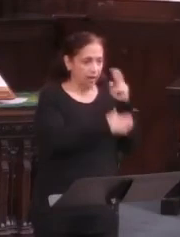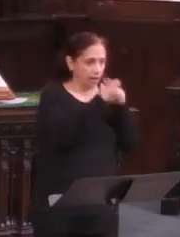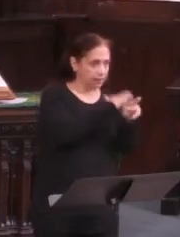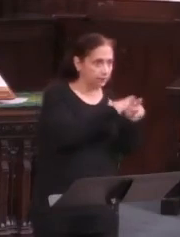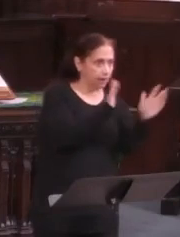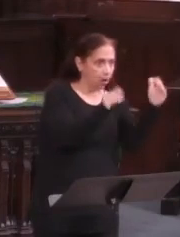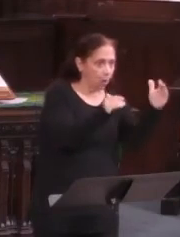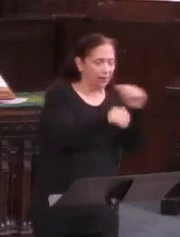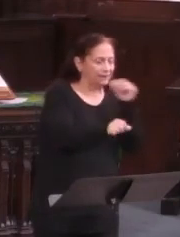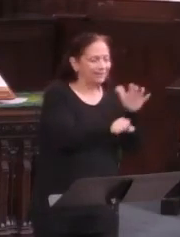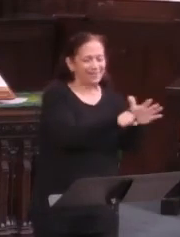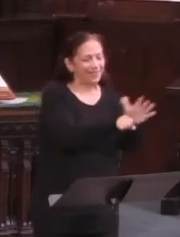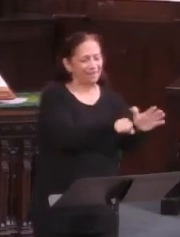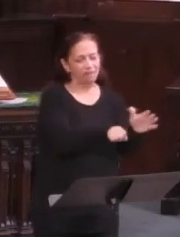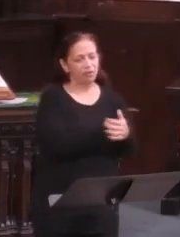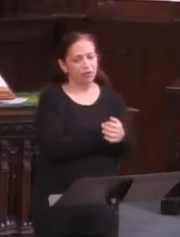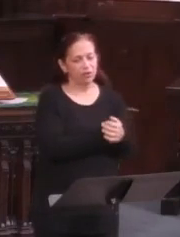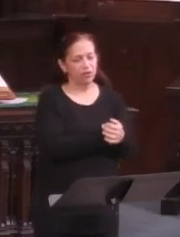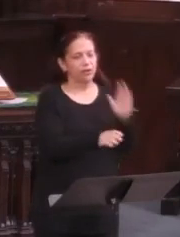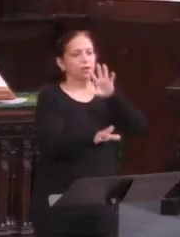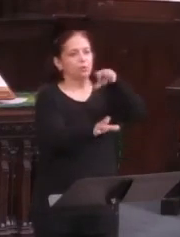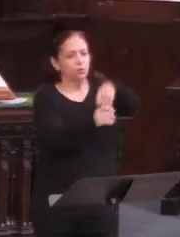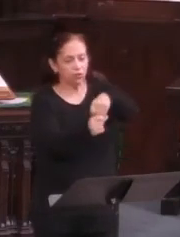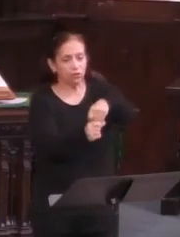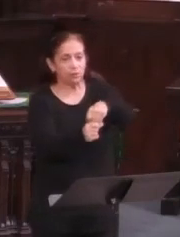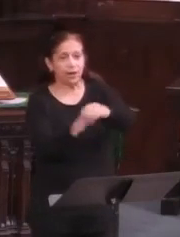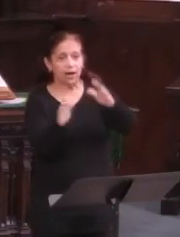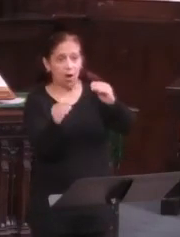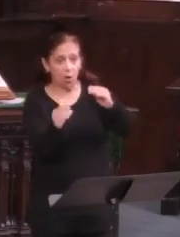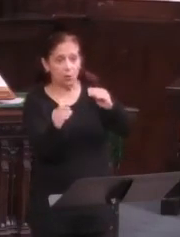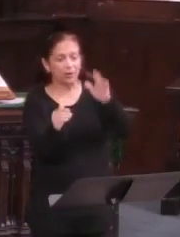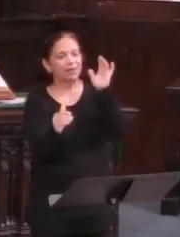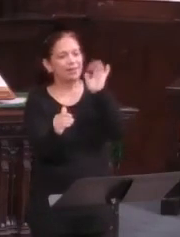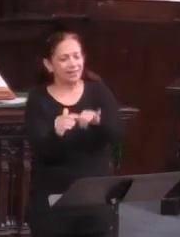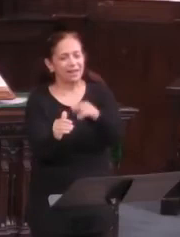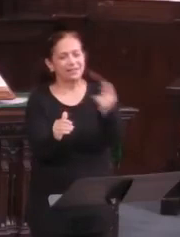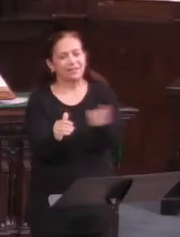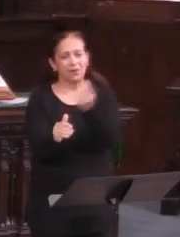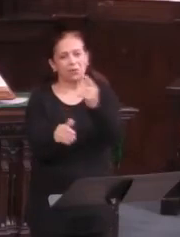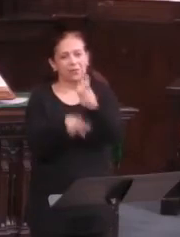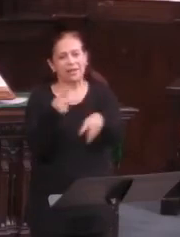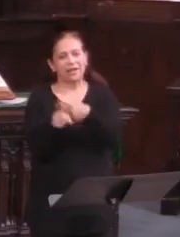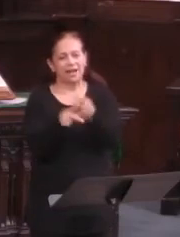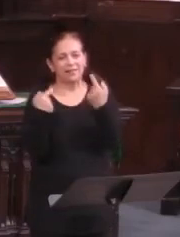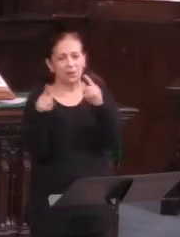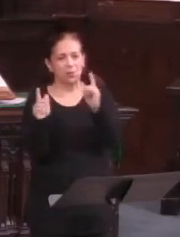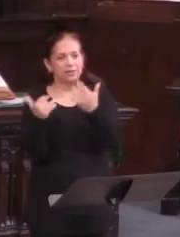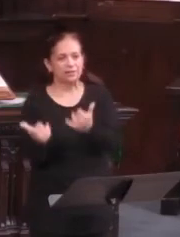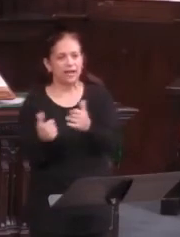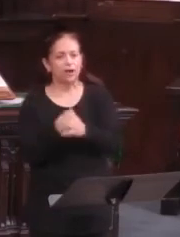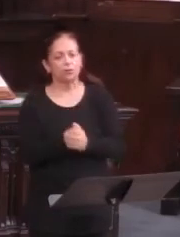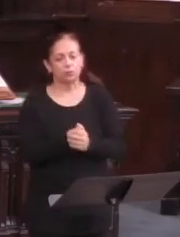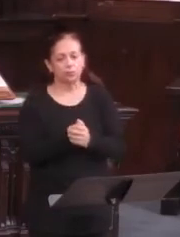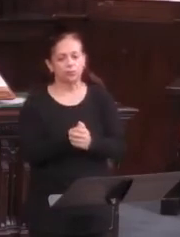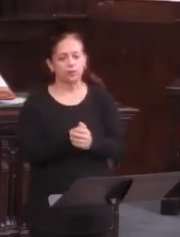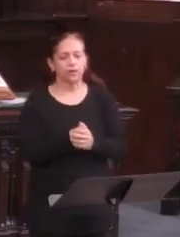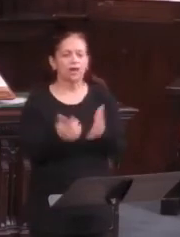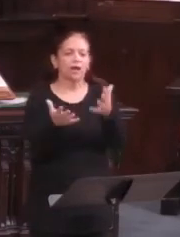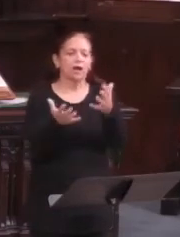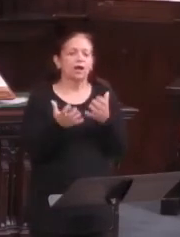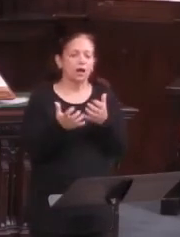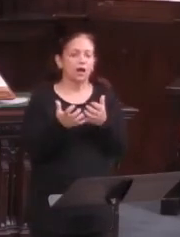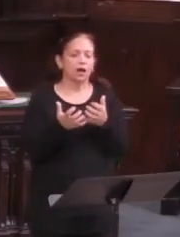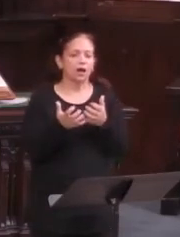not enough anymore. Participatory hope is the only kind that works now. I want